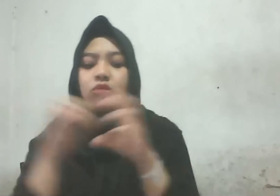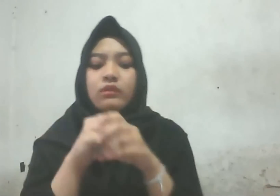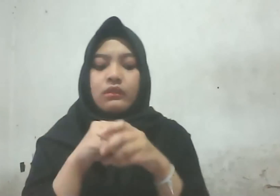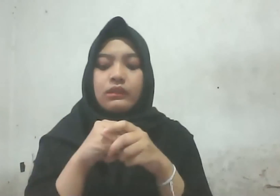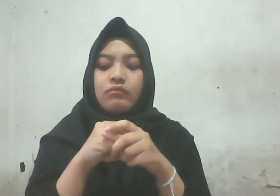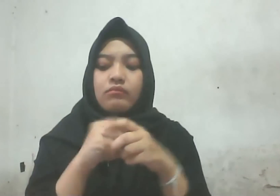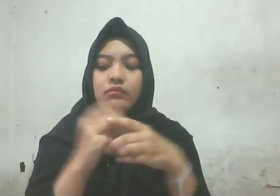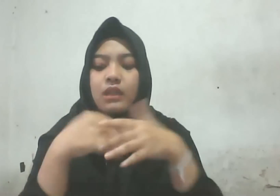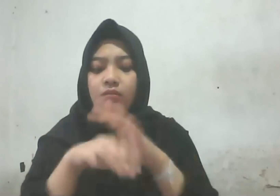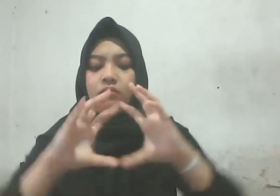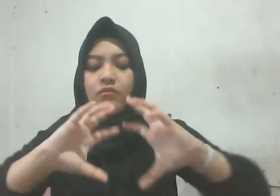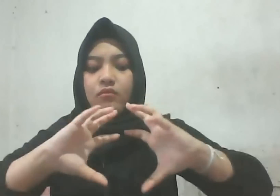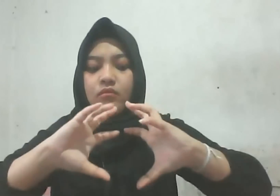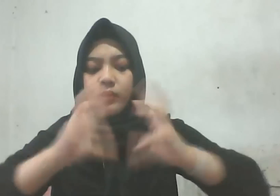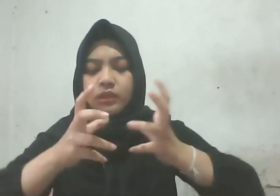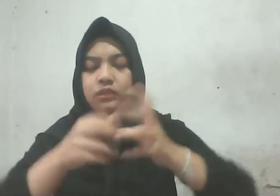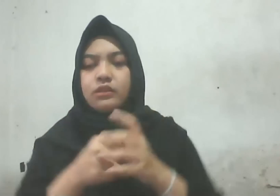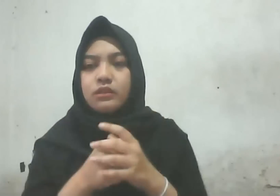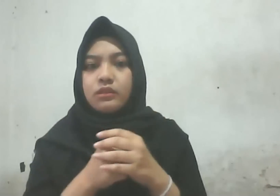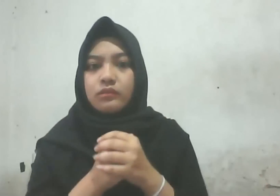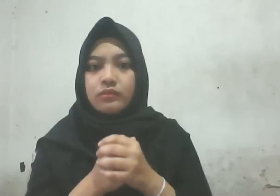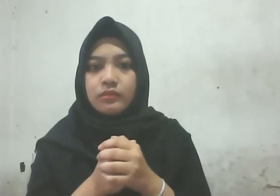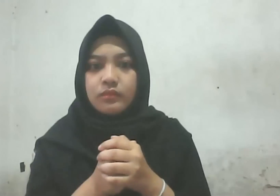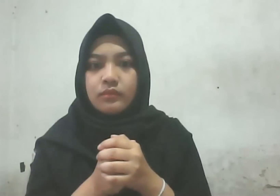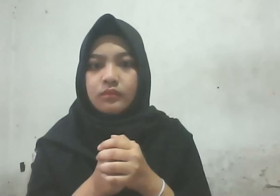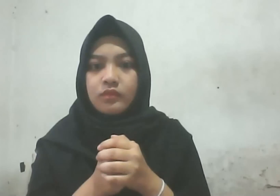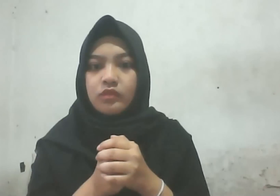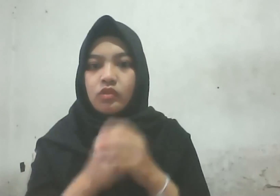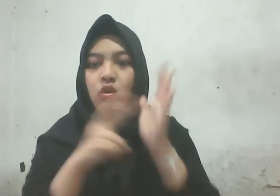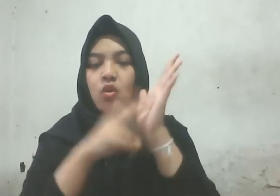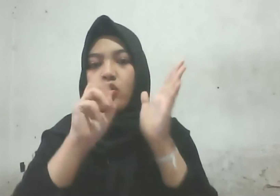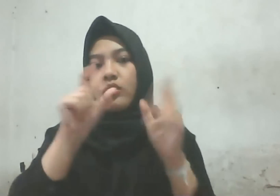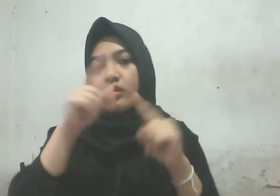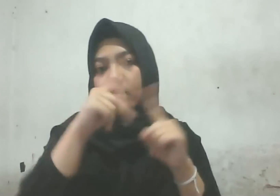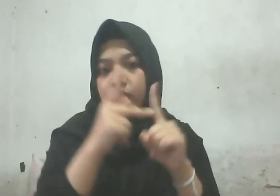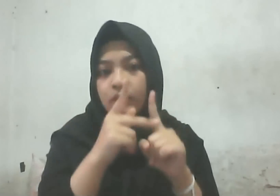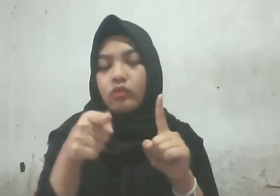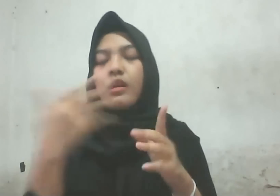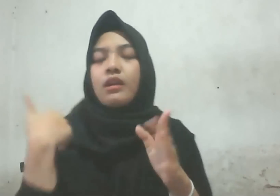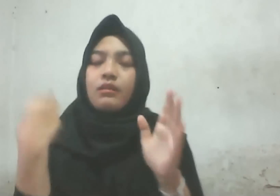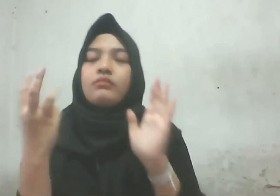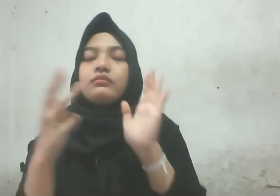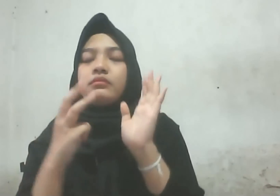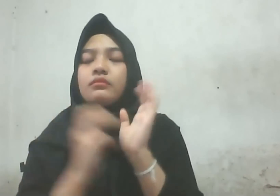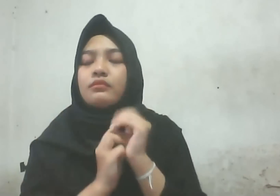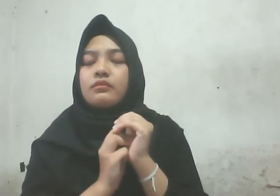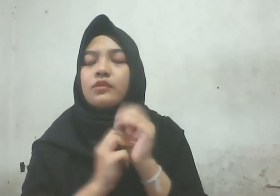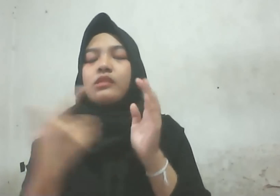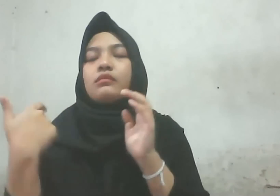reasons. One is the problem of colonization. a new kind of